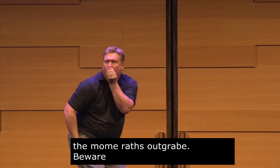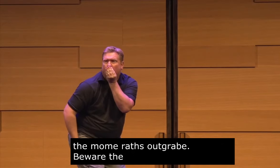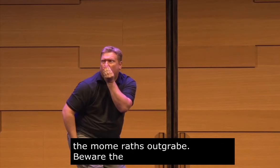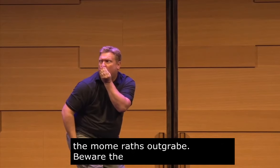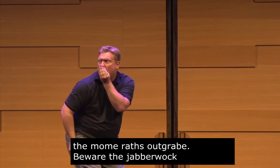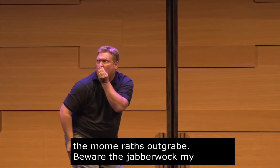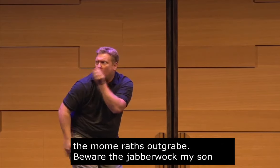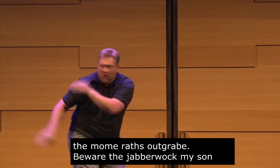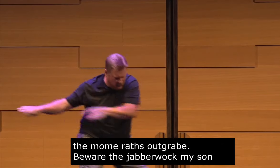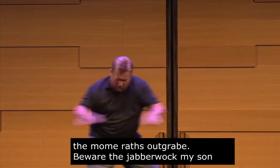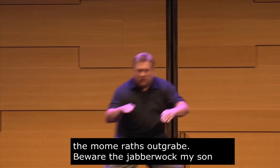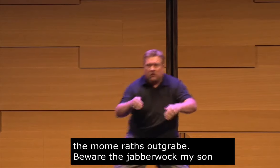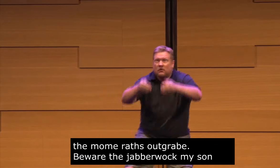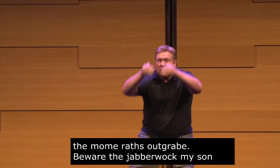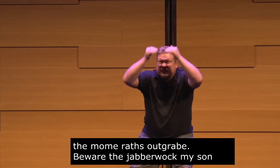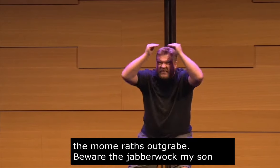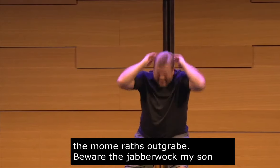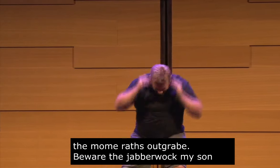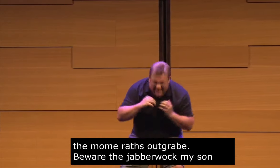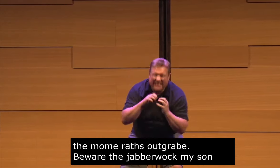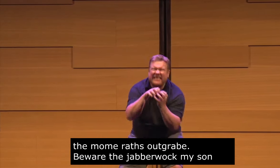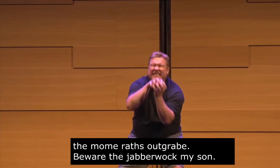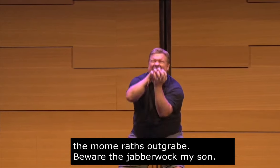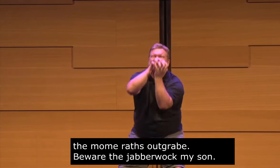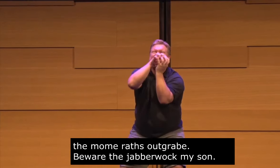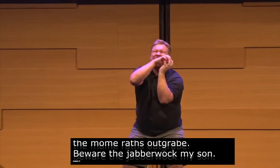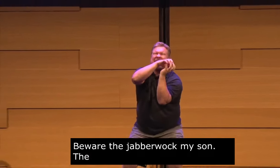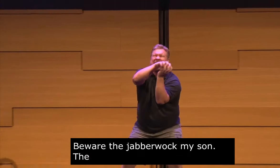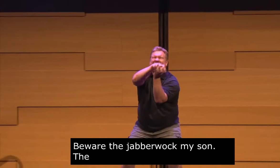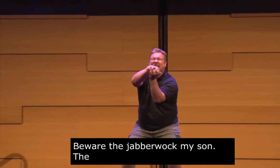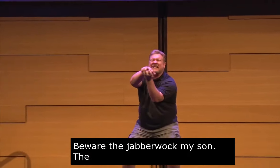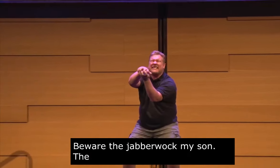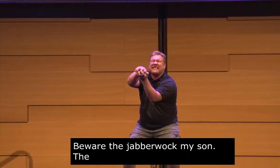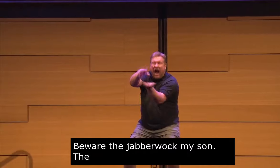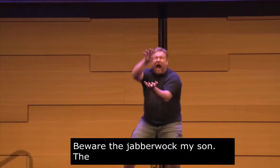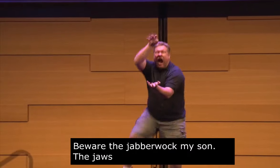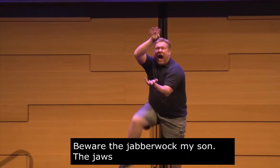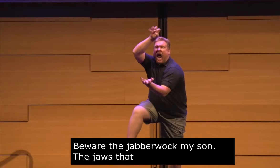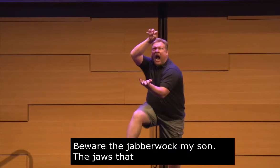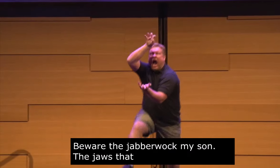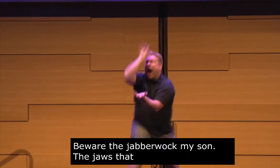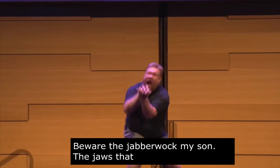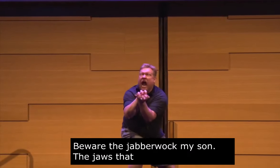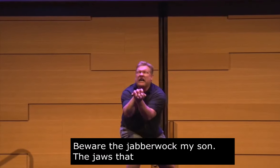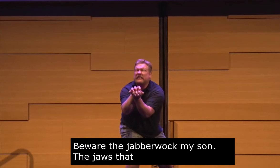"Beware the Jabberwock, my son, the jaws that bite,